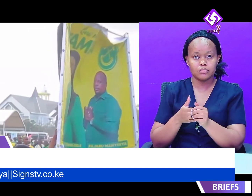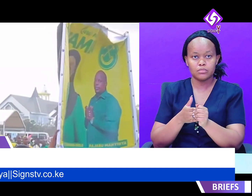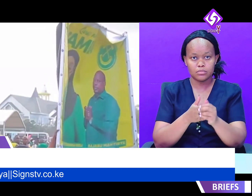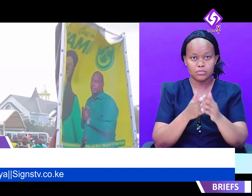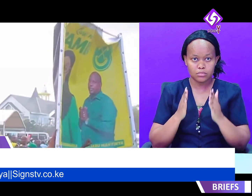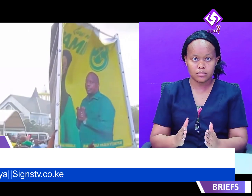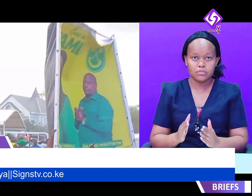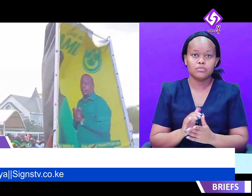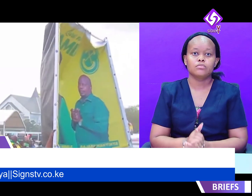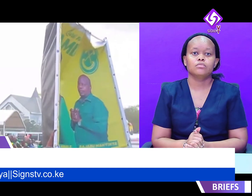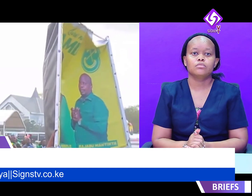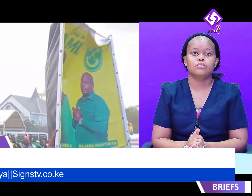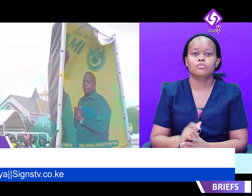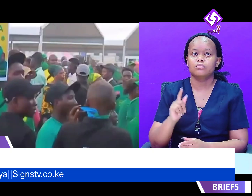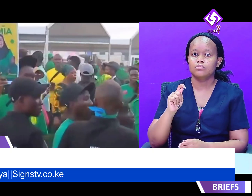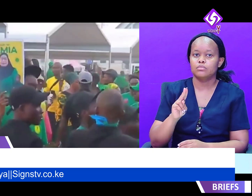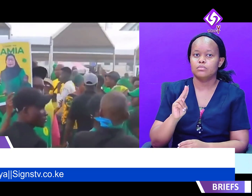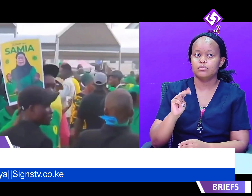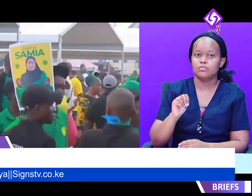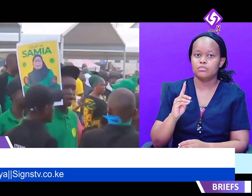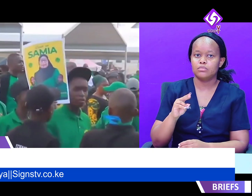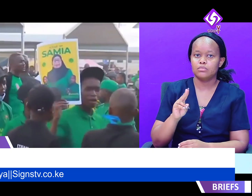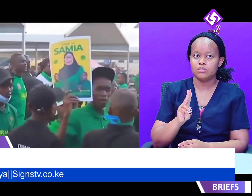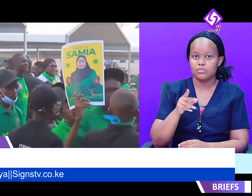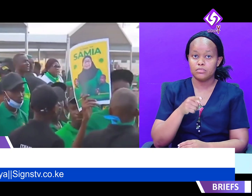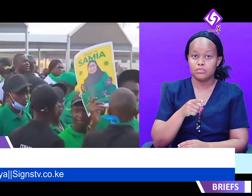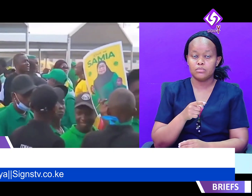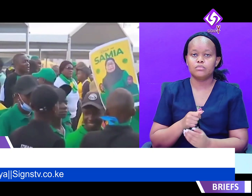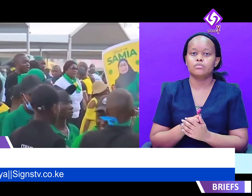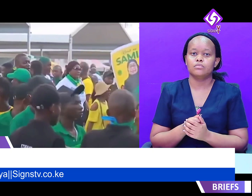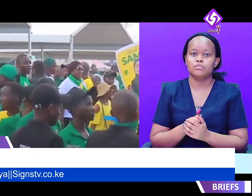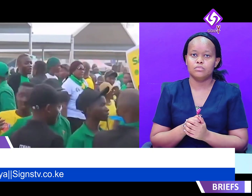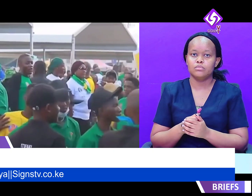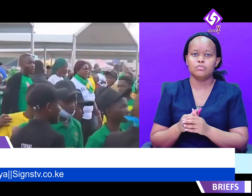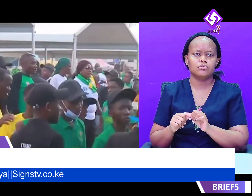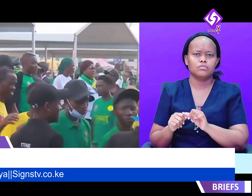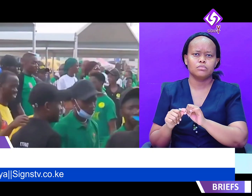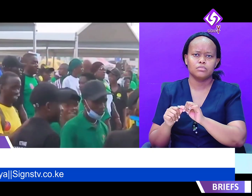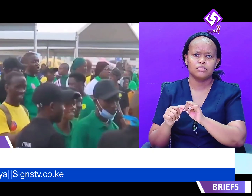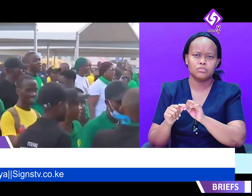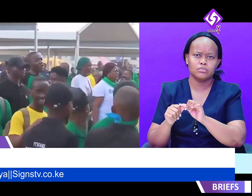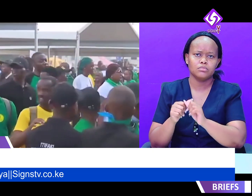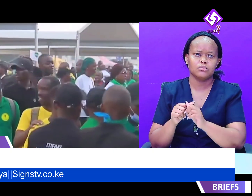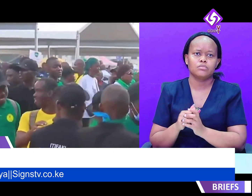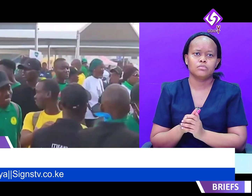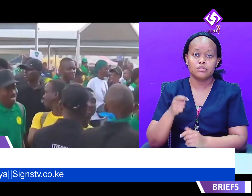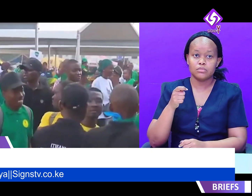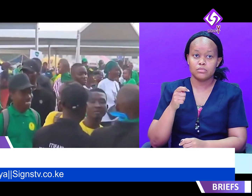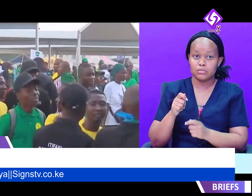Commission disqualified its candidates in April. This decision came after the party refused